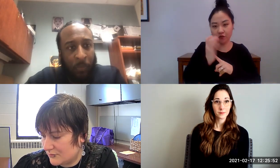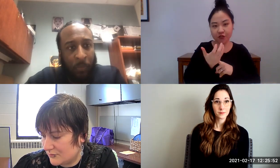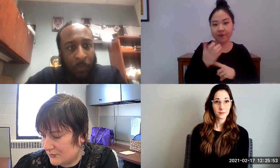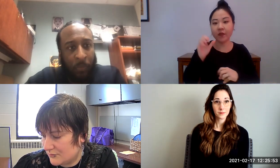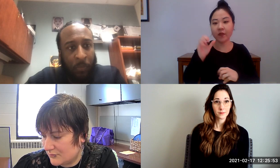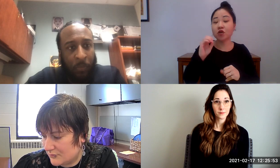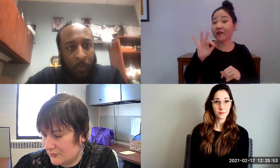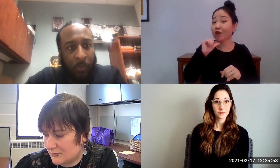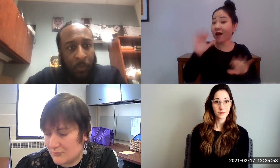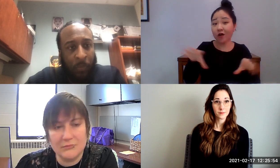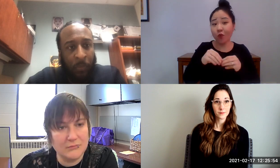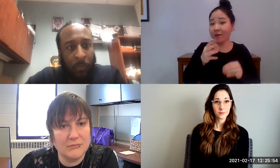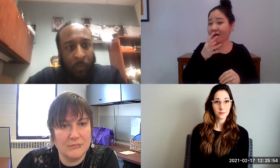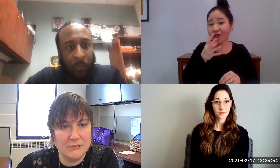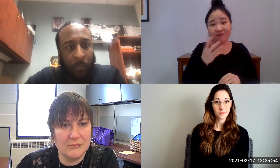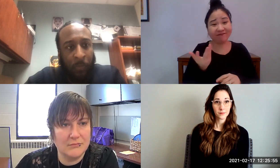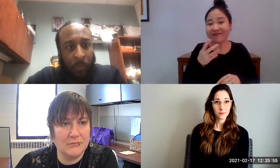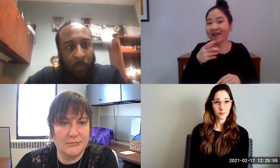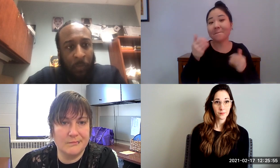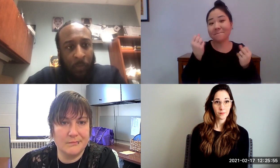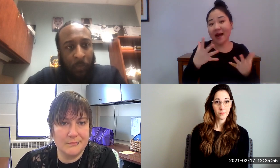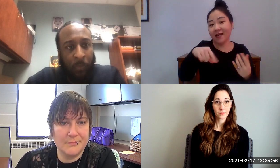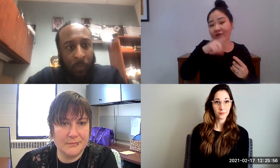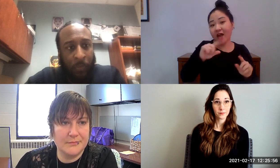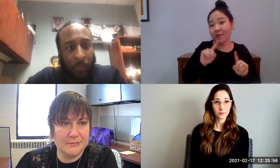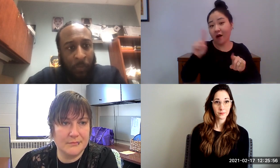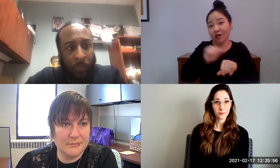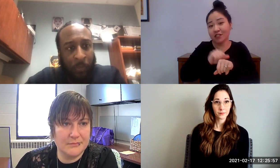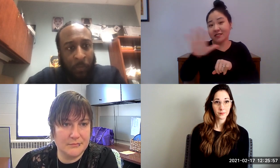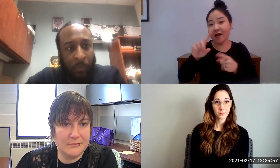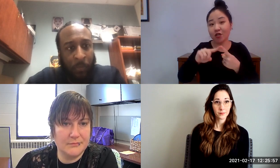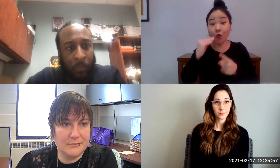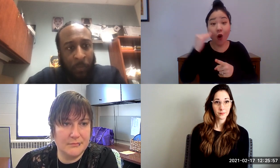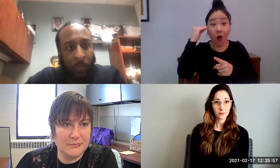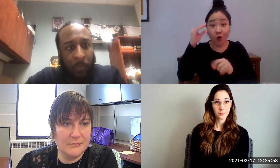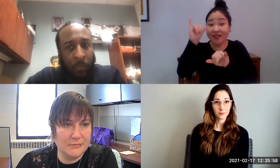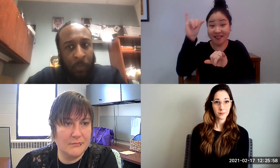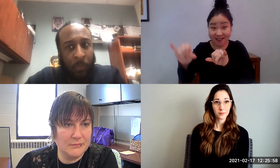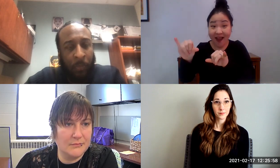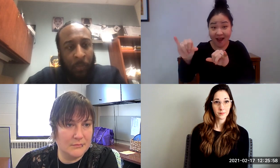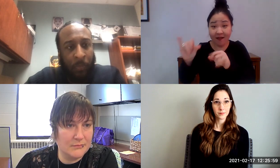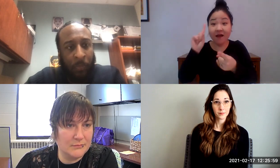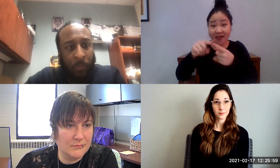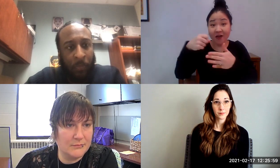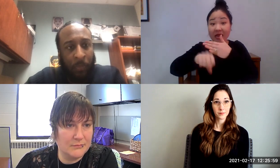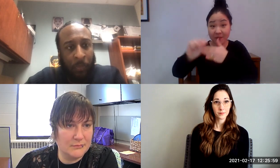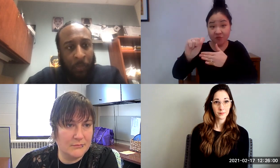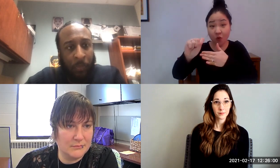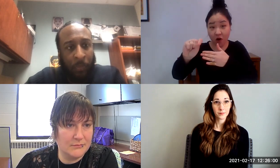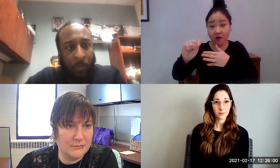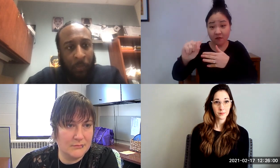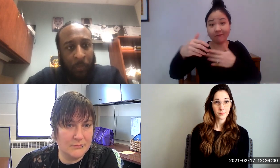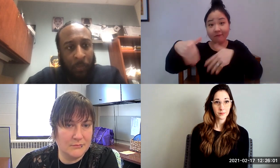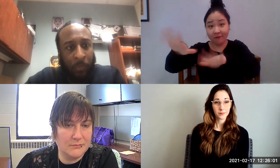Asian cultures. So if you're an unwed mother, many of them are sent to a home to stay until the